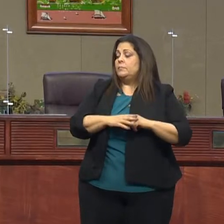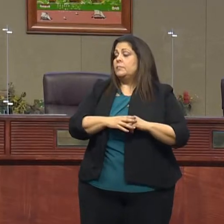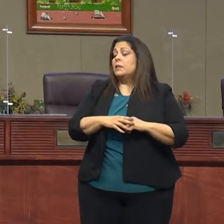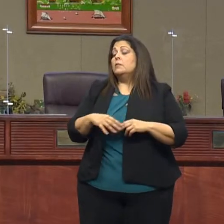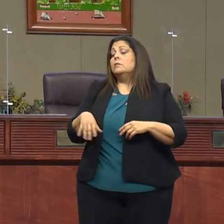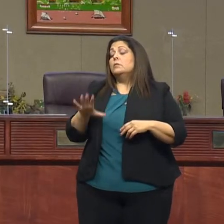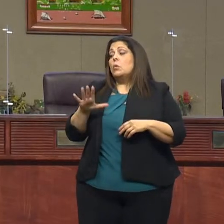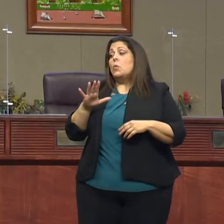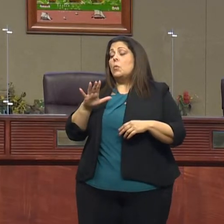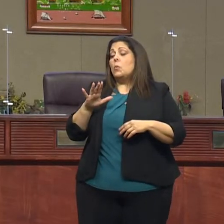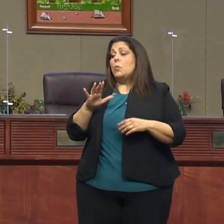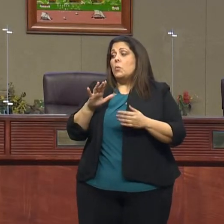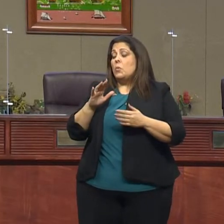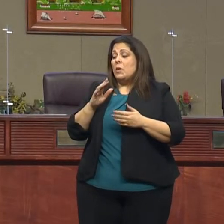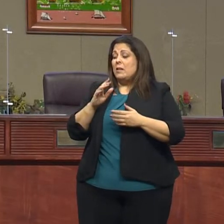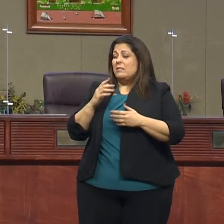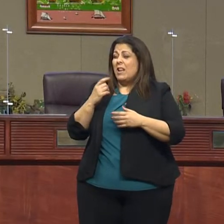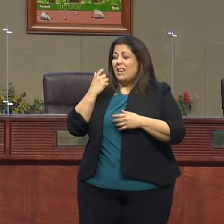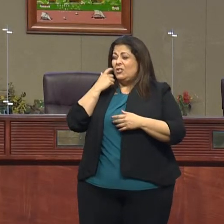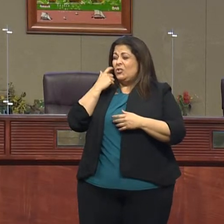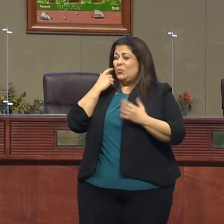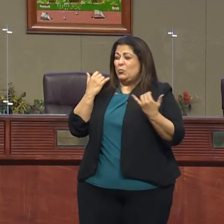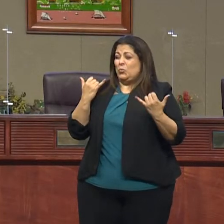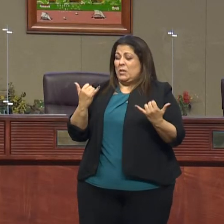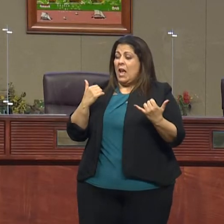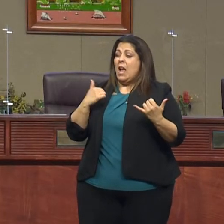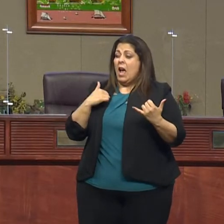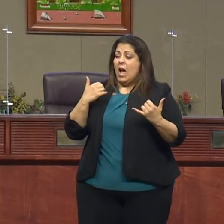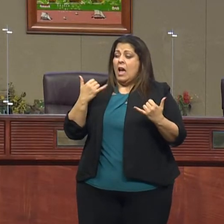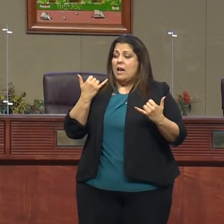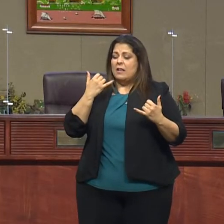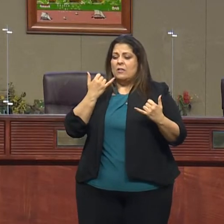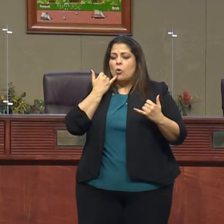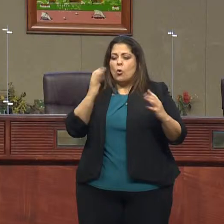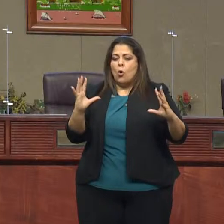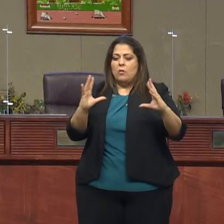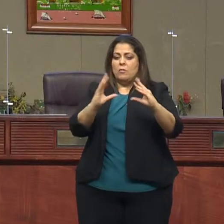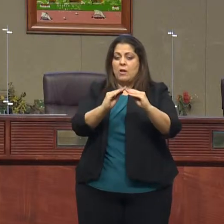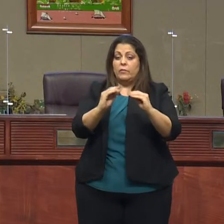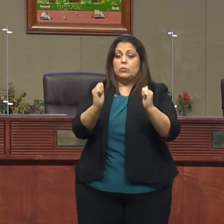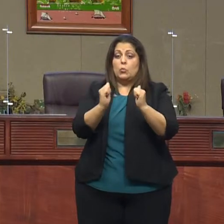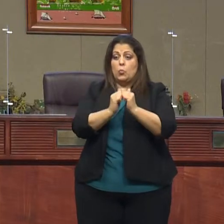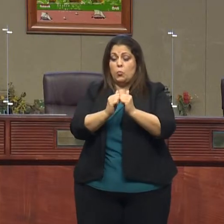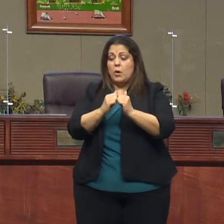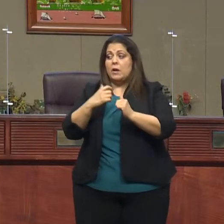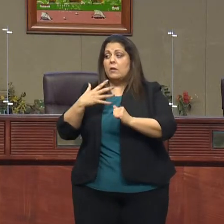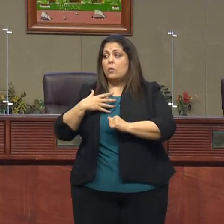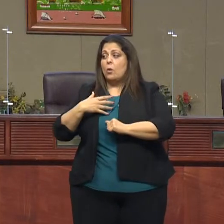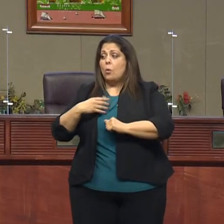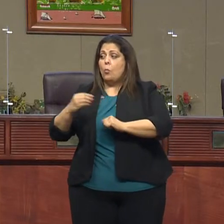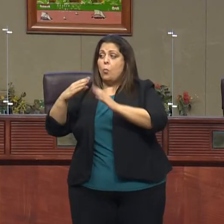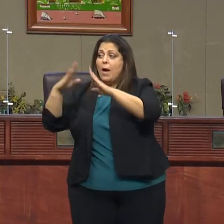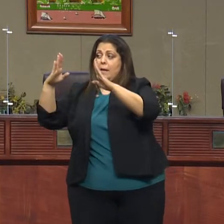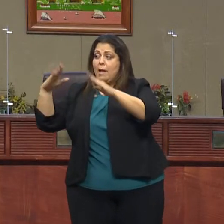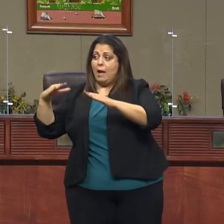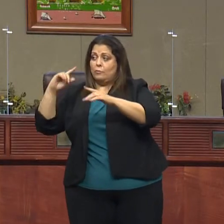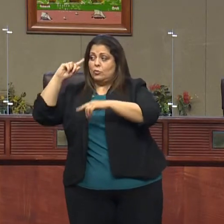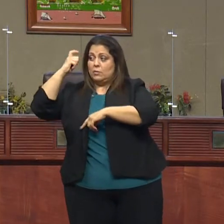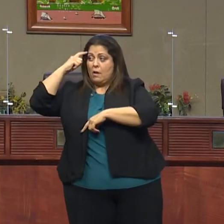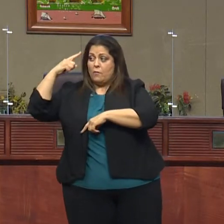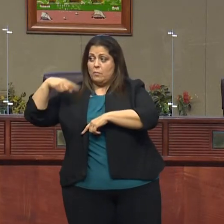call earlier today with White House staff and intergovernmental